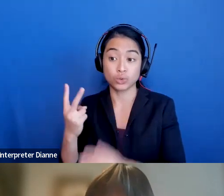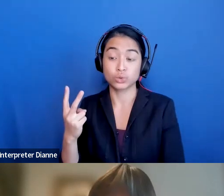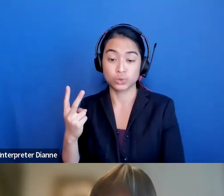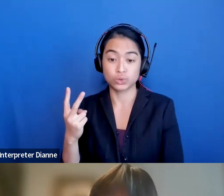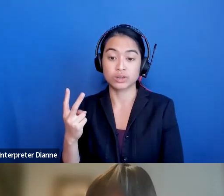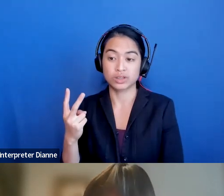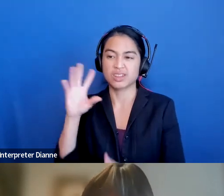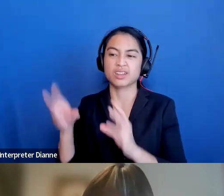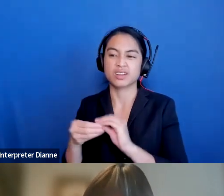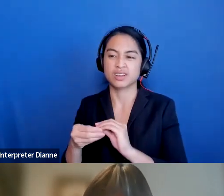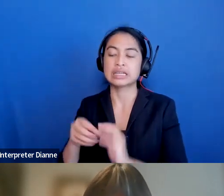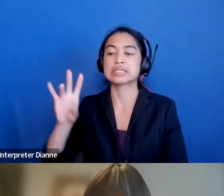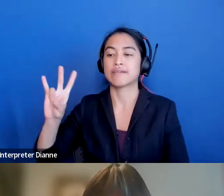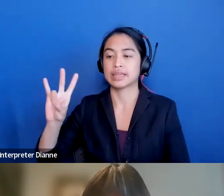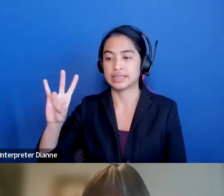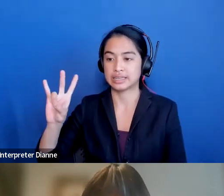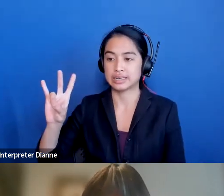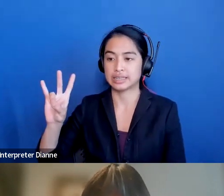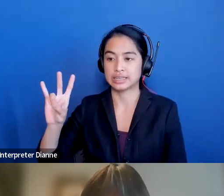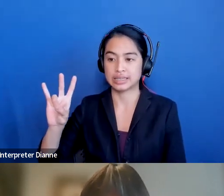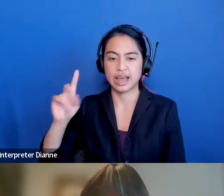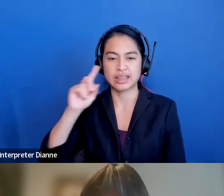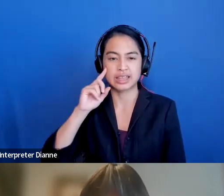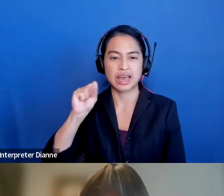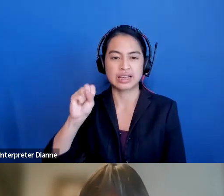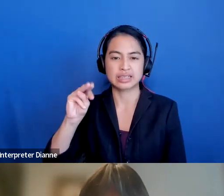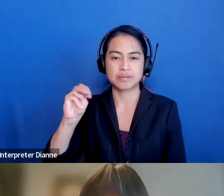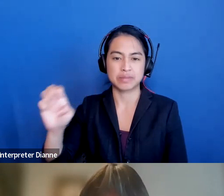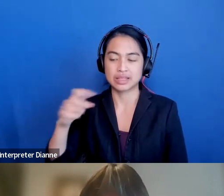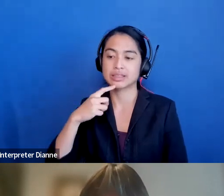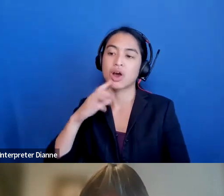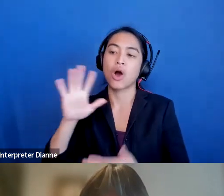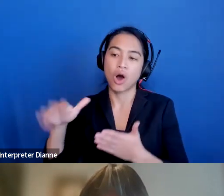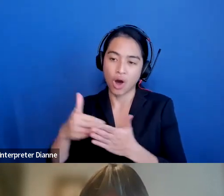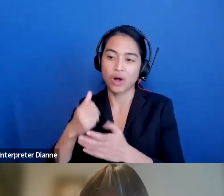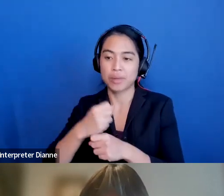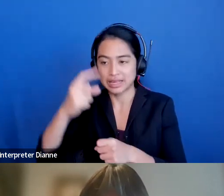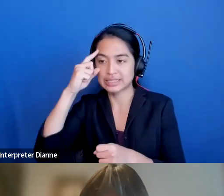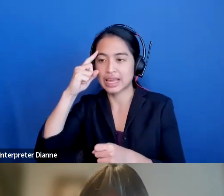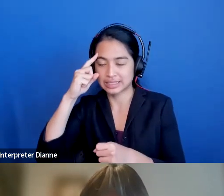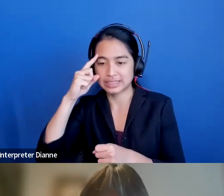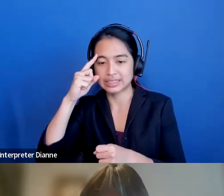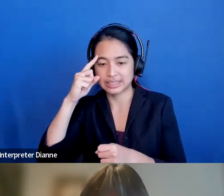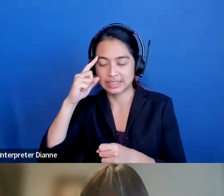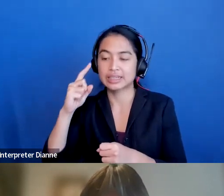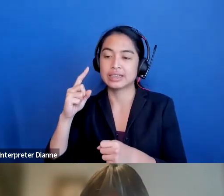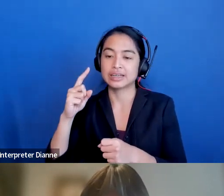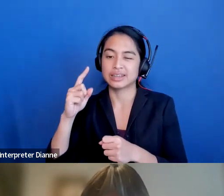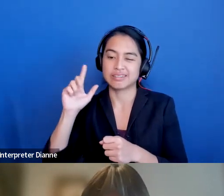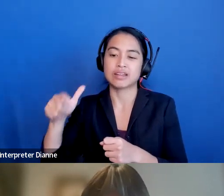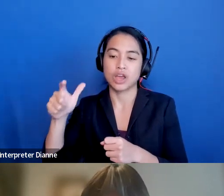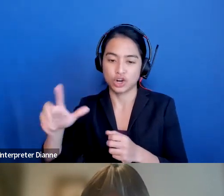of a 7. And I think one of the SMEs mentioned this will all make sense as we continue building upon our content. And